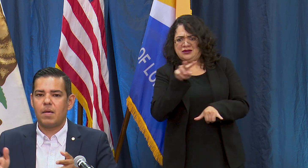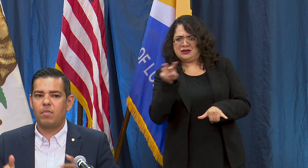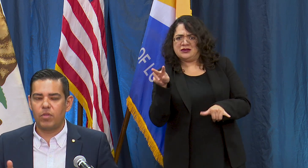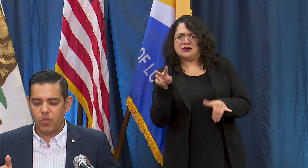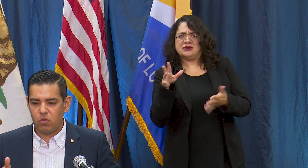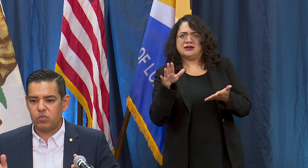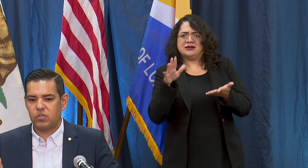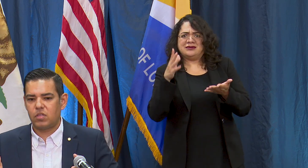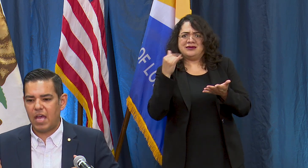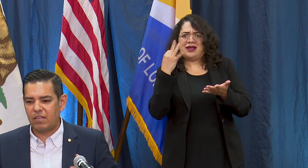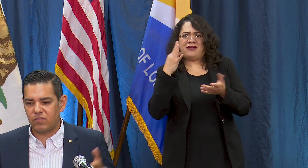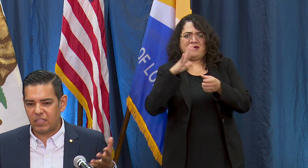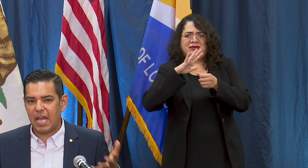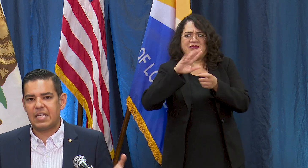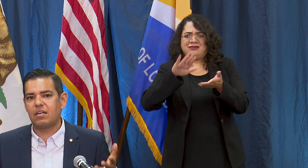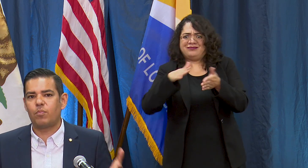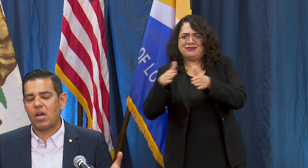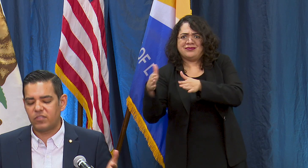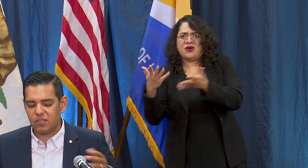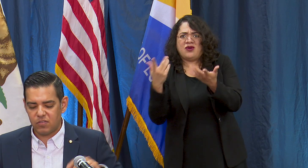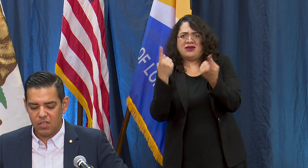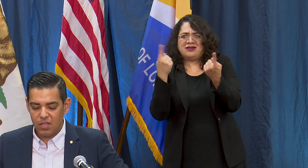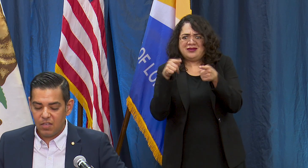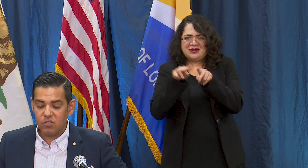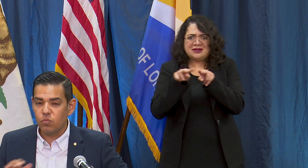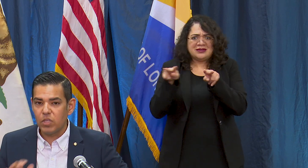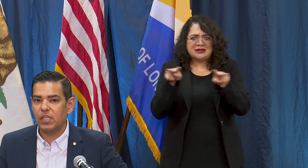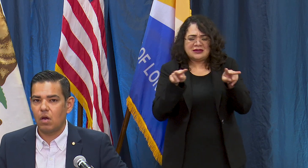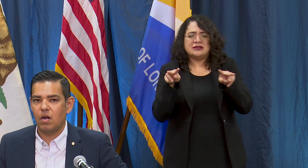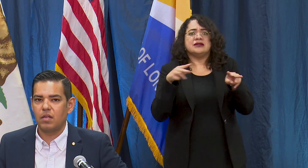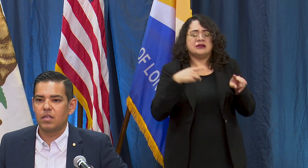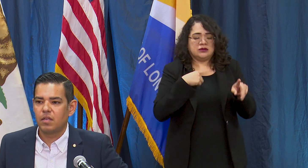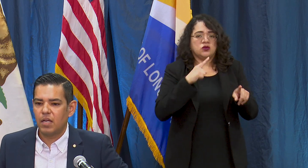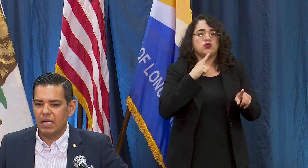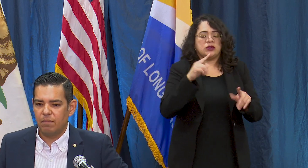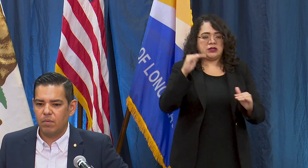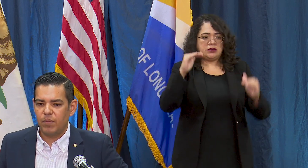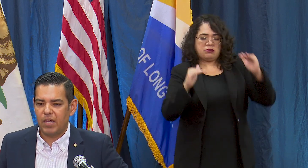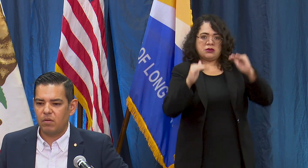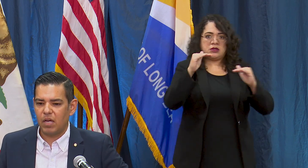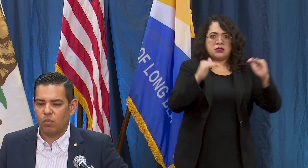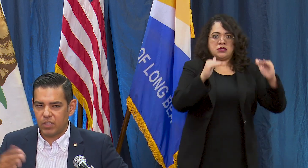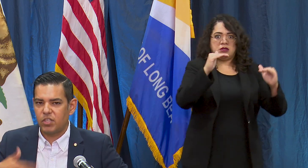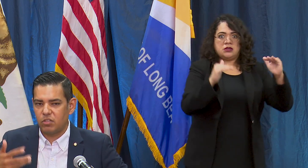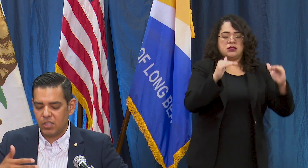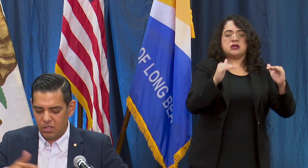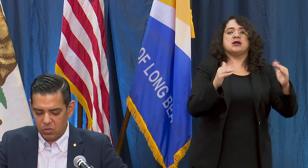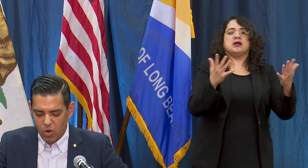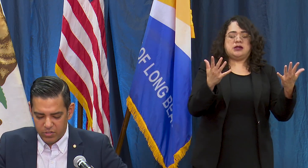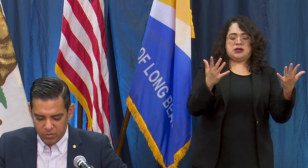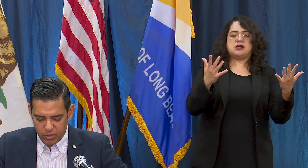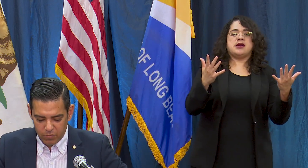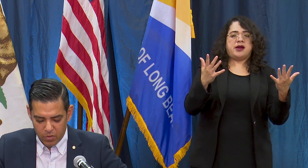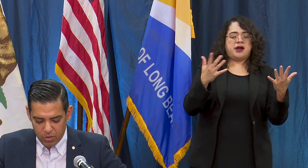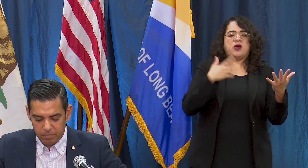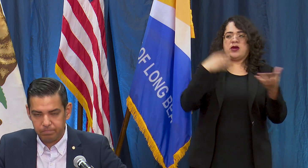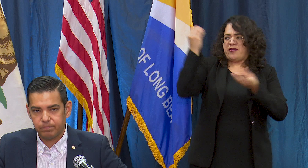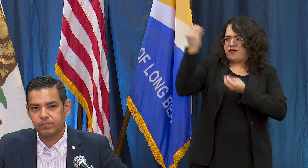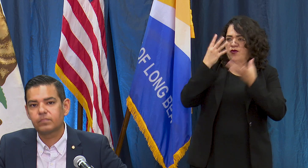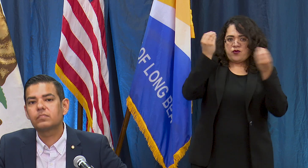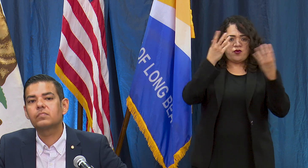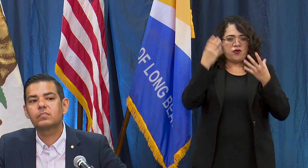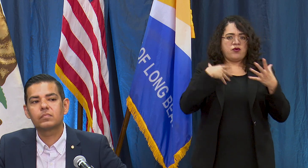forward with those as guiding our process is really hard. But we'll continue to watch it as we go